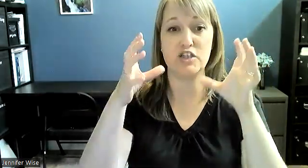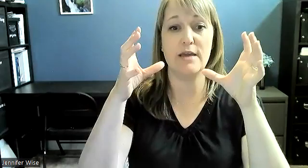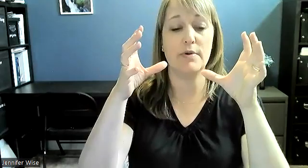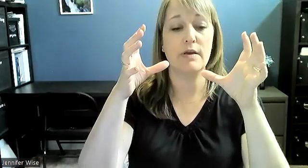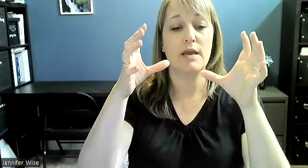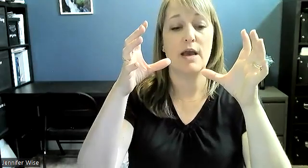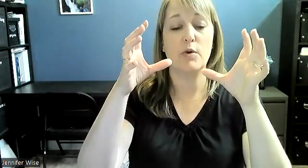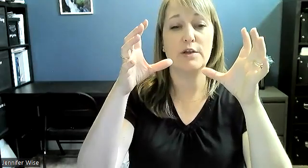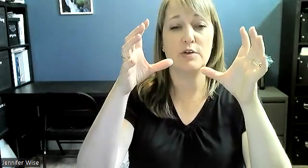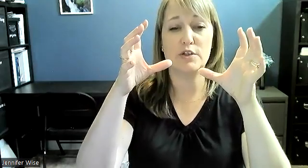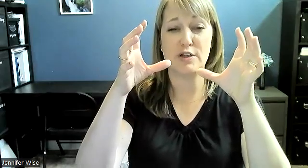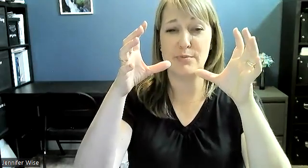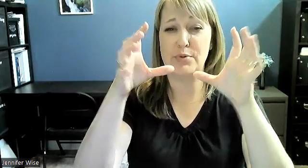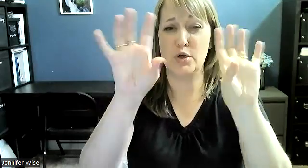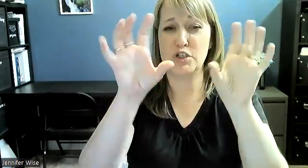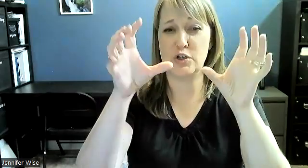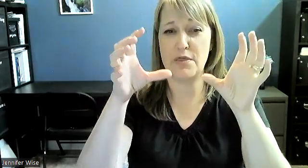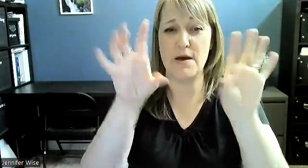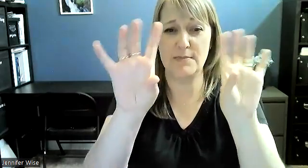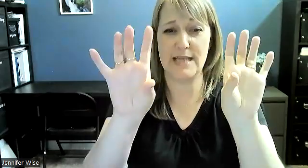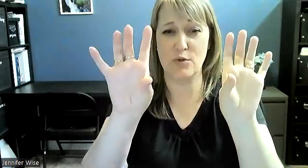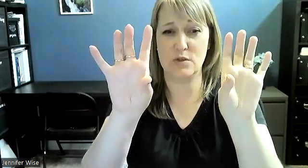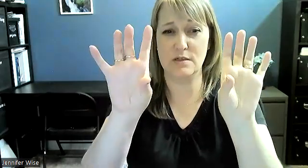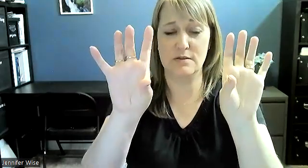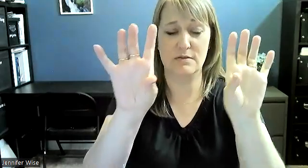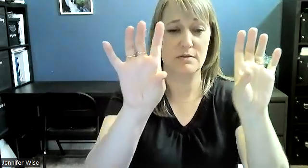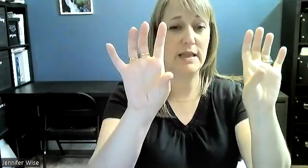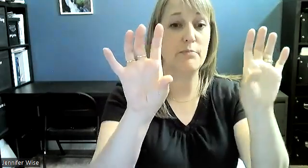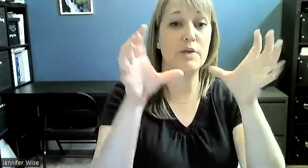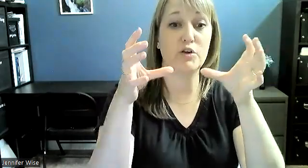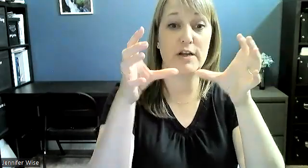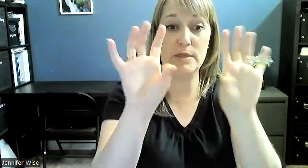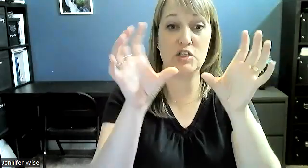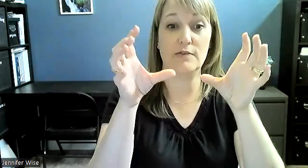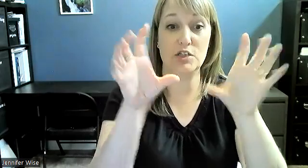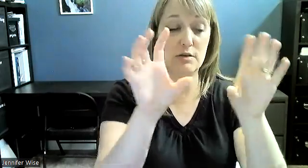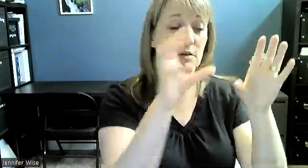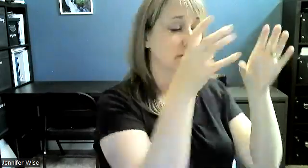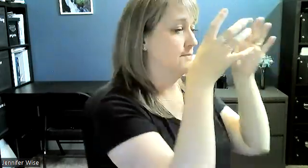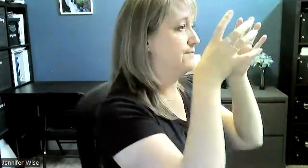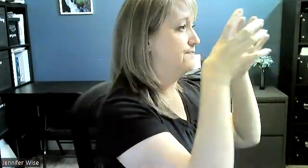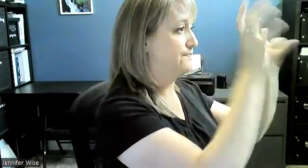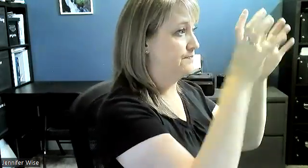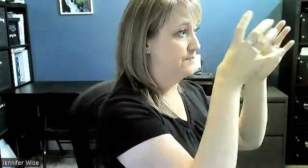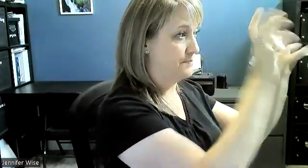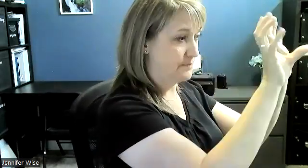shape. And what you do is you're going to push your thumbs out, like mirror image of each other.